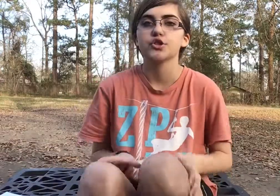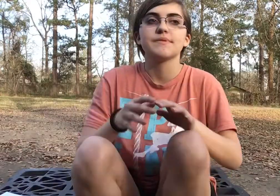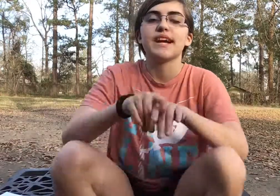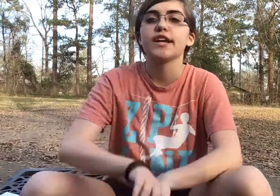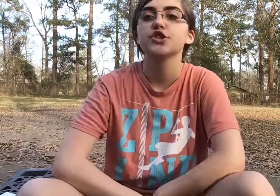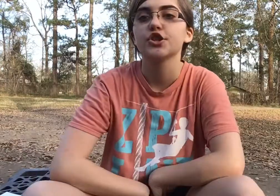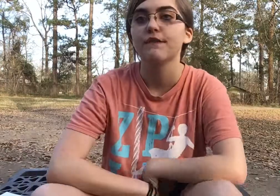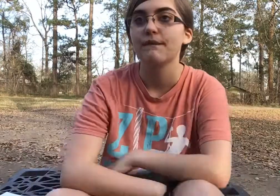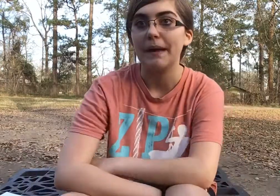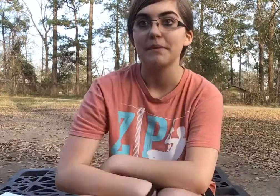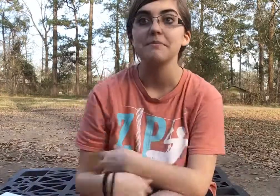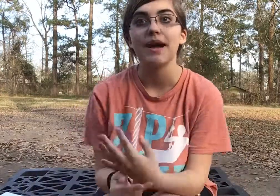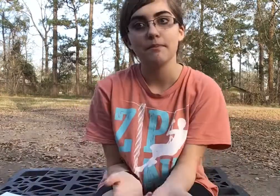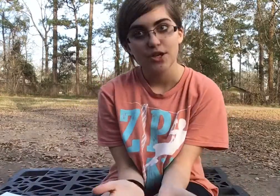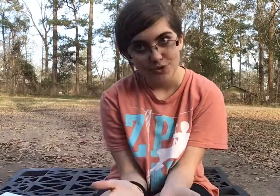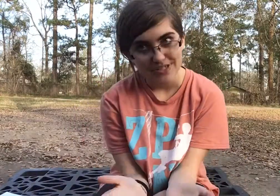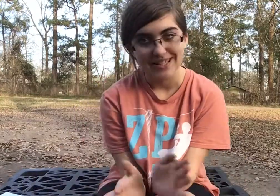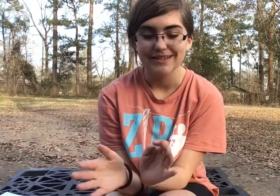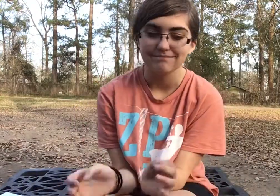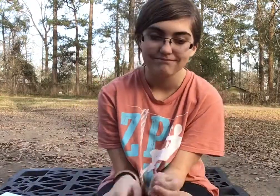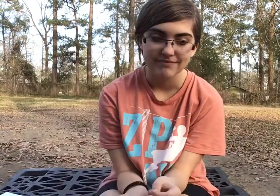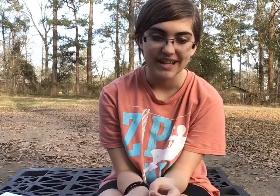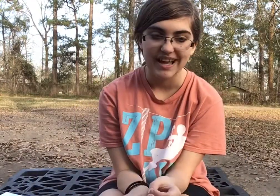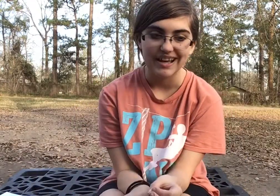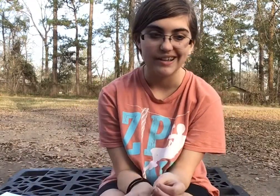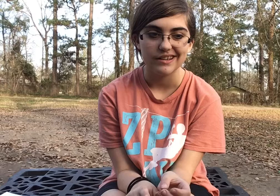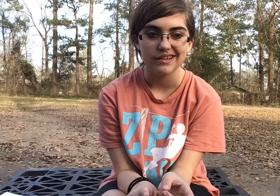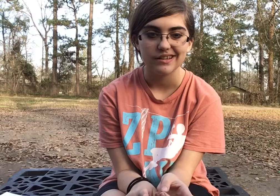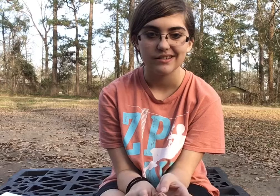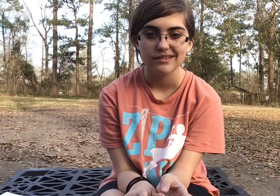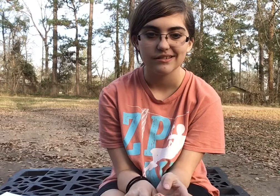some signs your family might be using. Like,